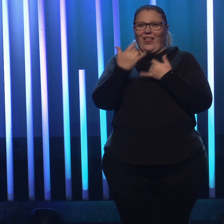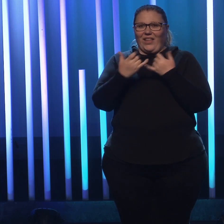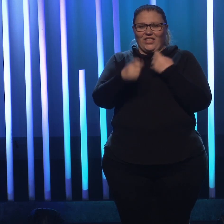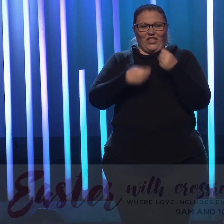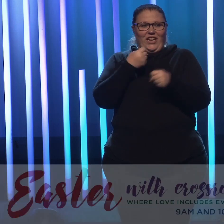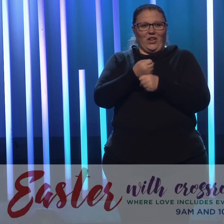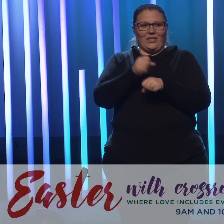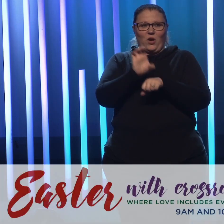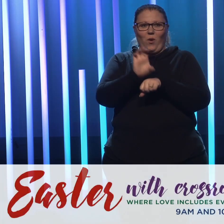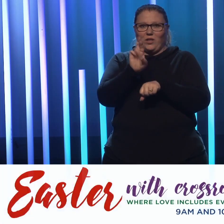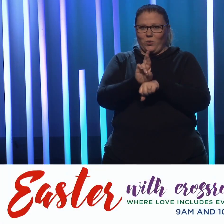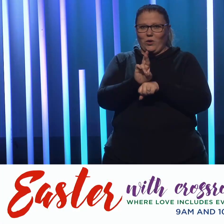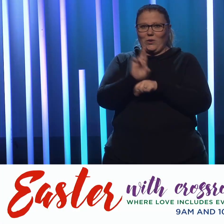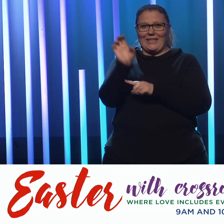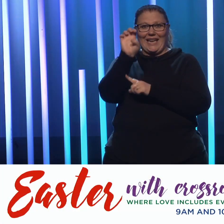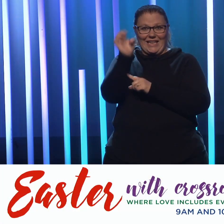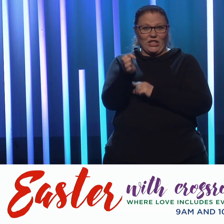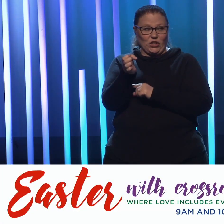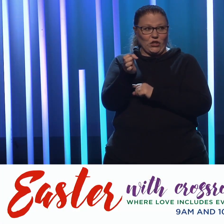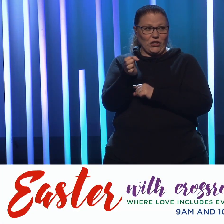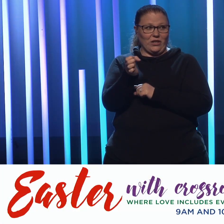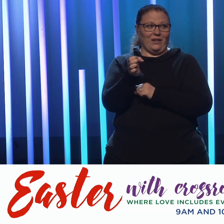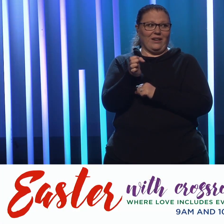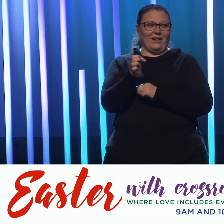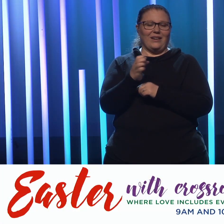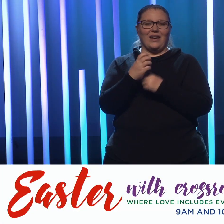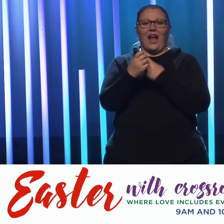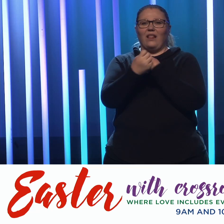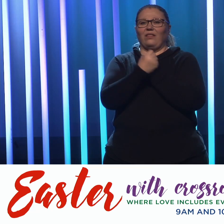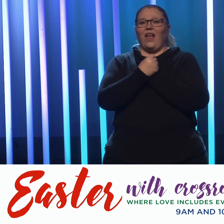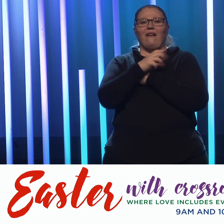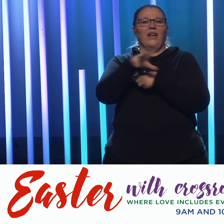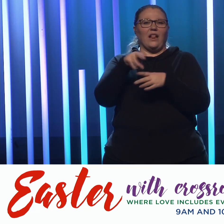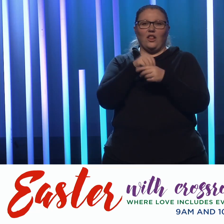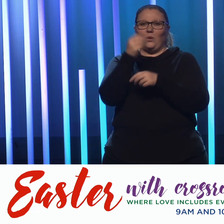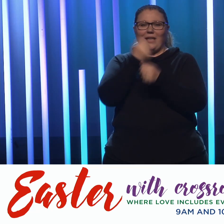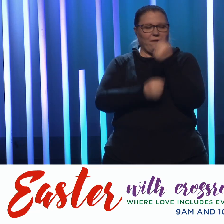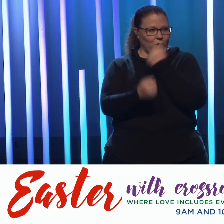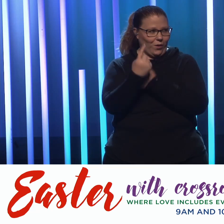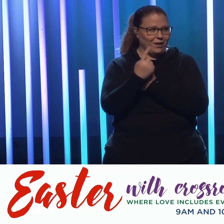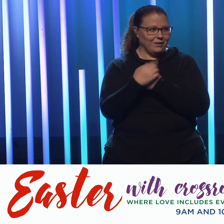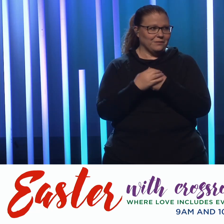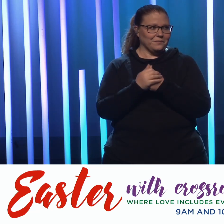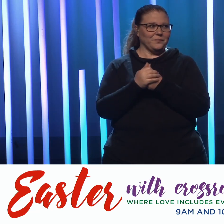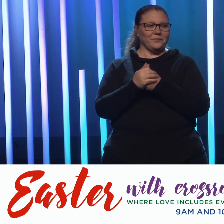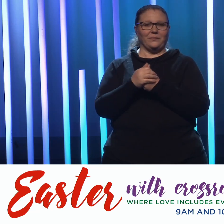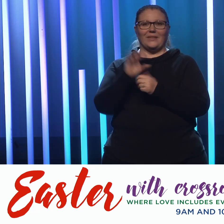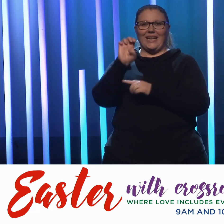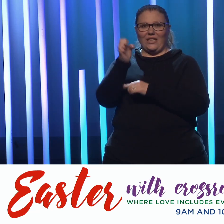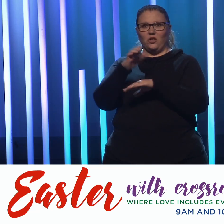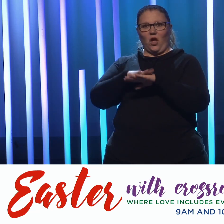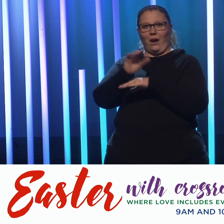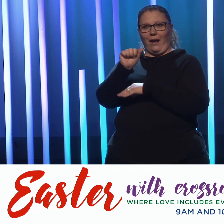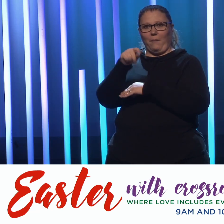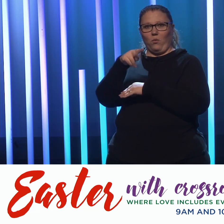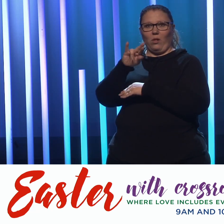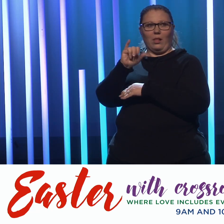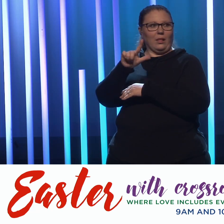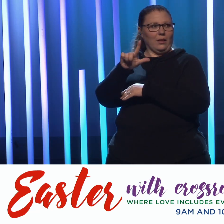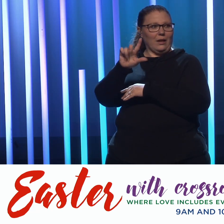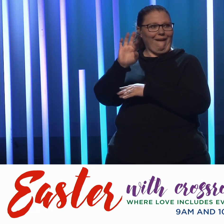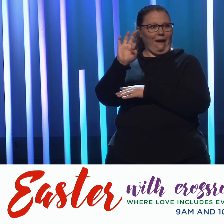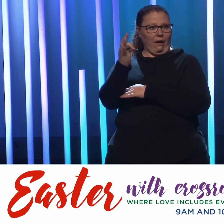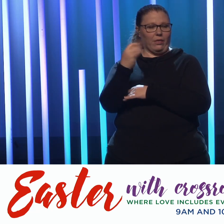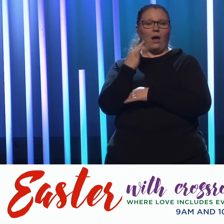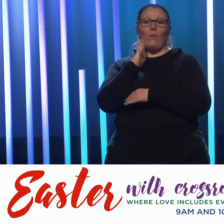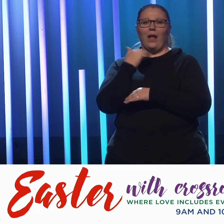at Crossroads, Easter is where love includes everyone. So Easter is on April 9th. We're going to have